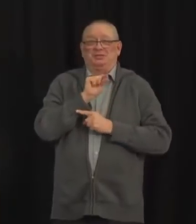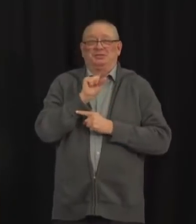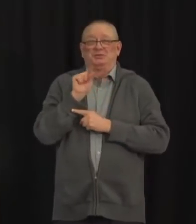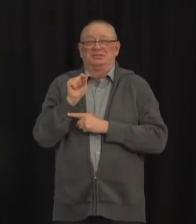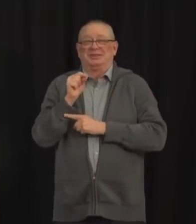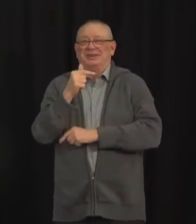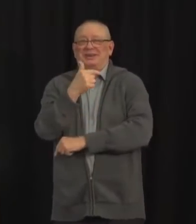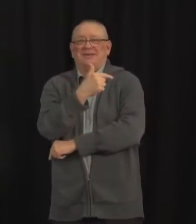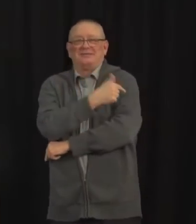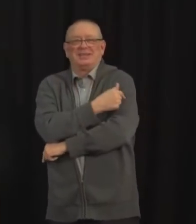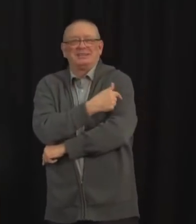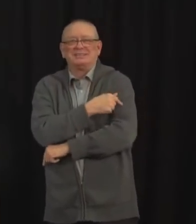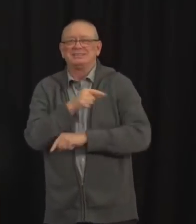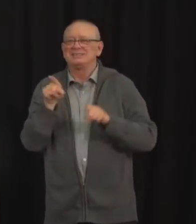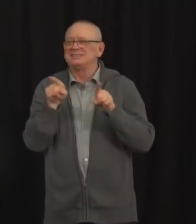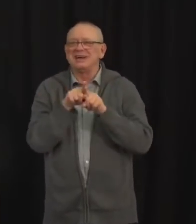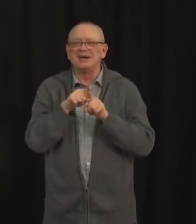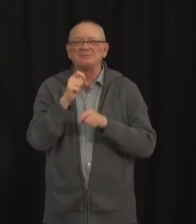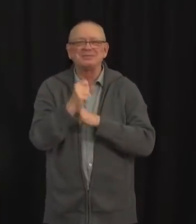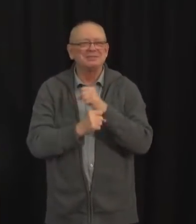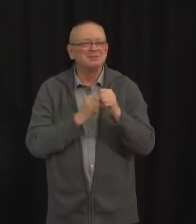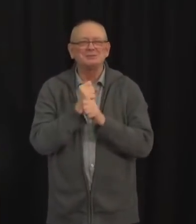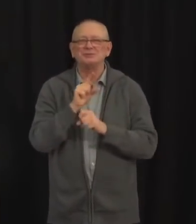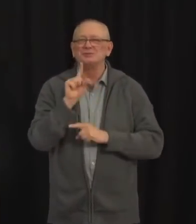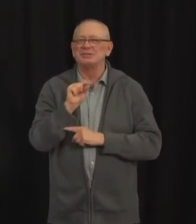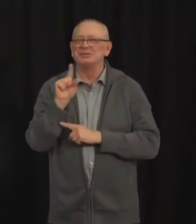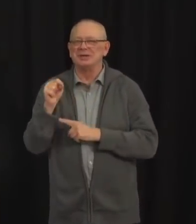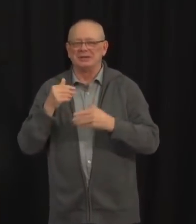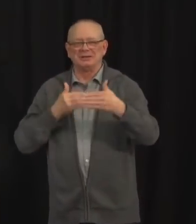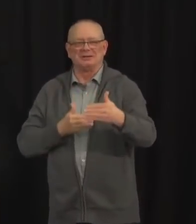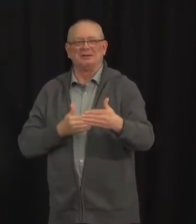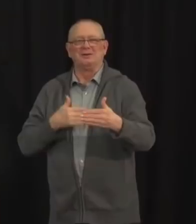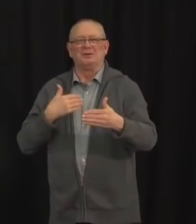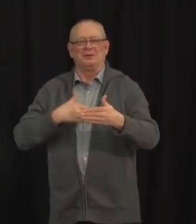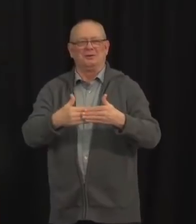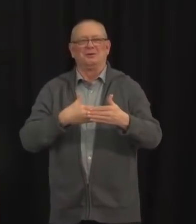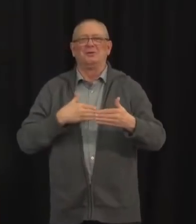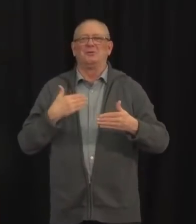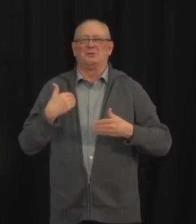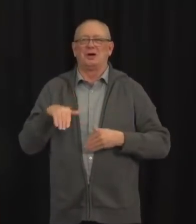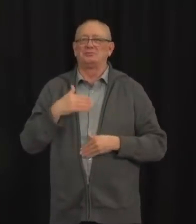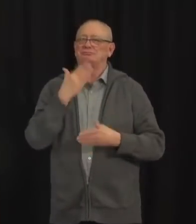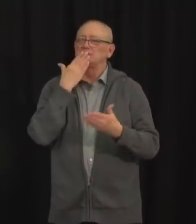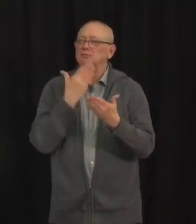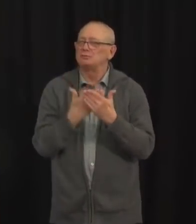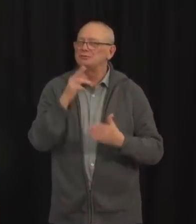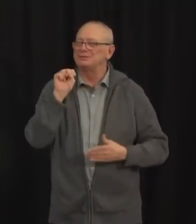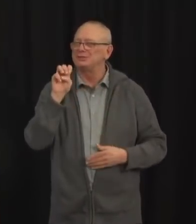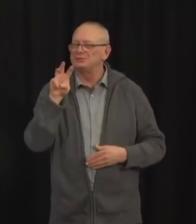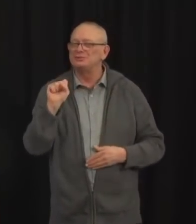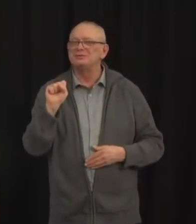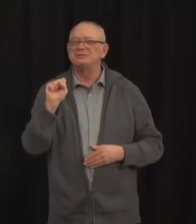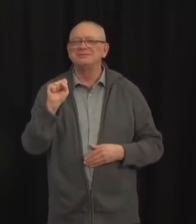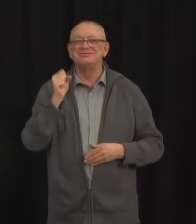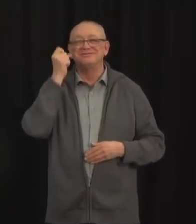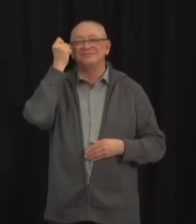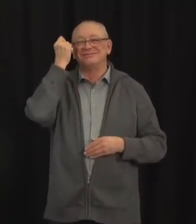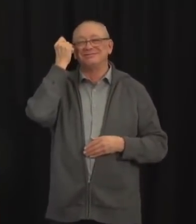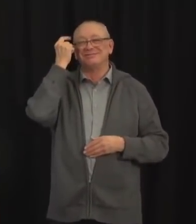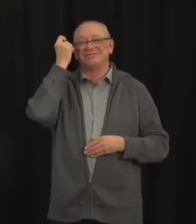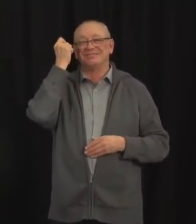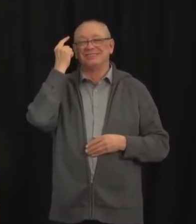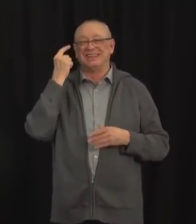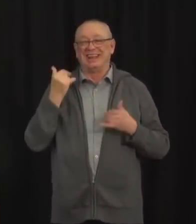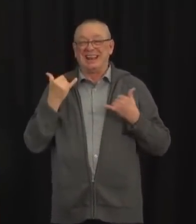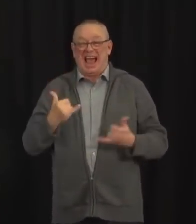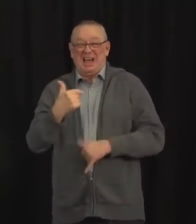vaccine is positive news, it will be some time before we can immunize most Albertans. Until then, we must be